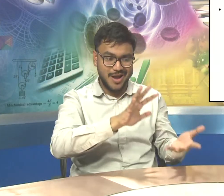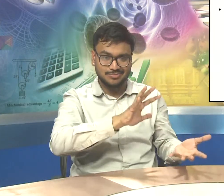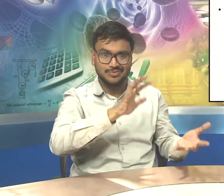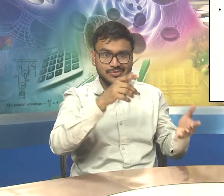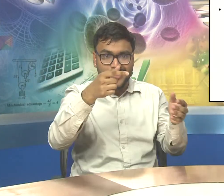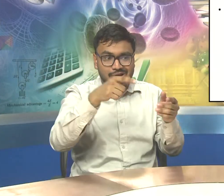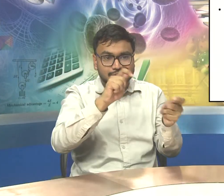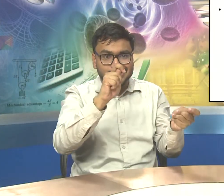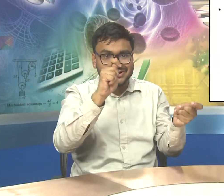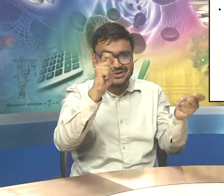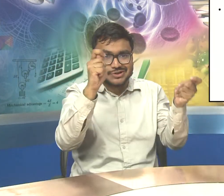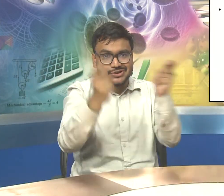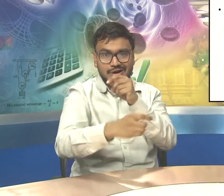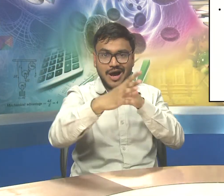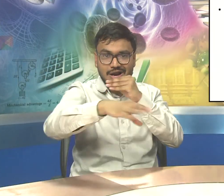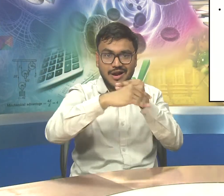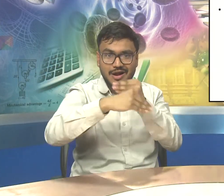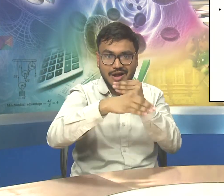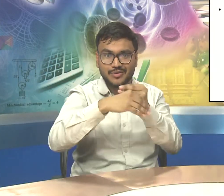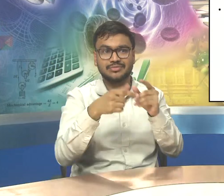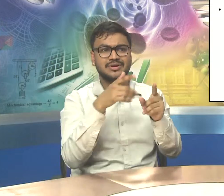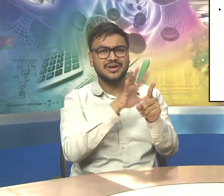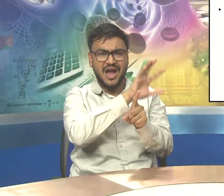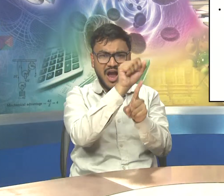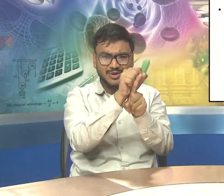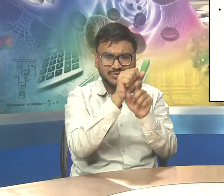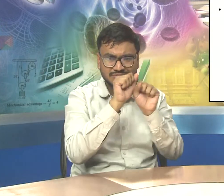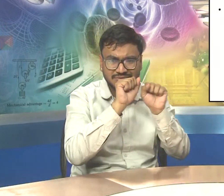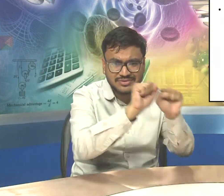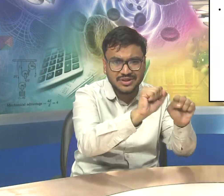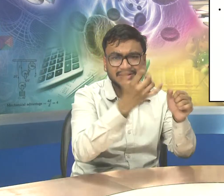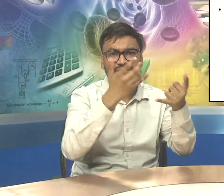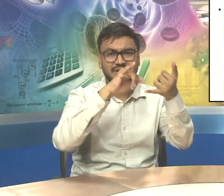And also new meanings can be added.